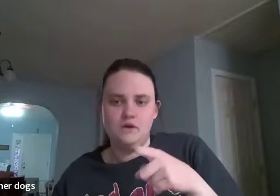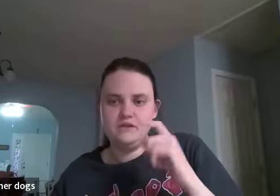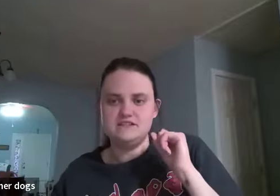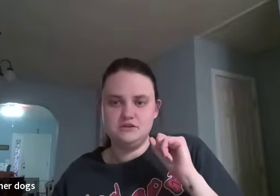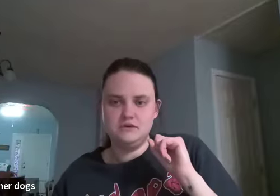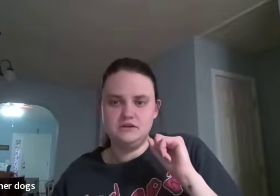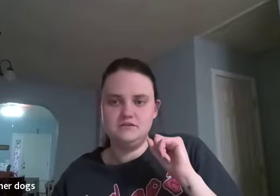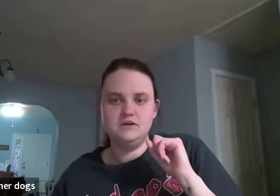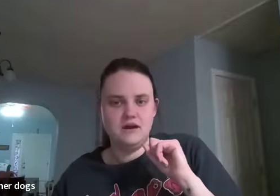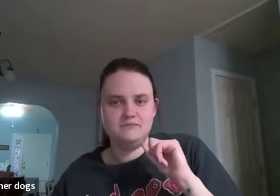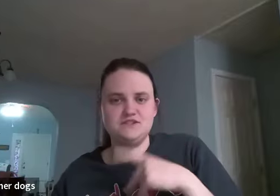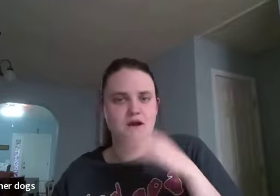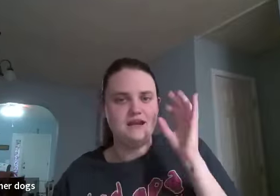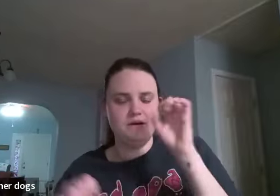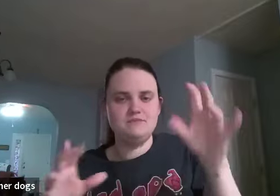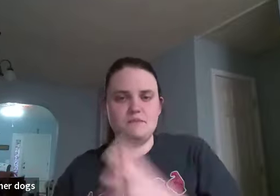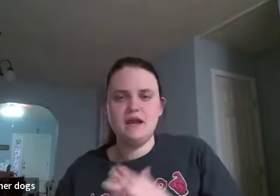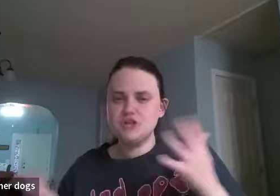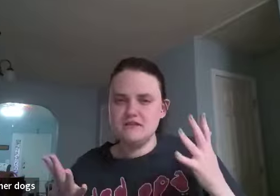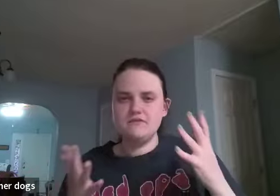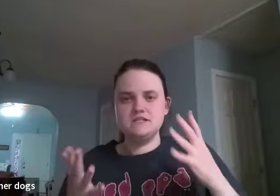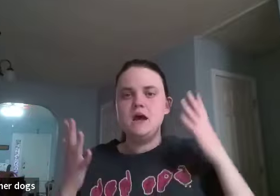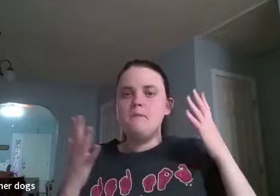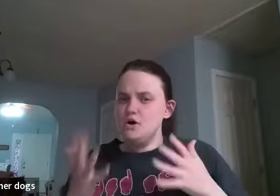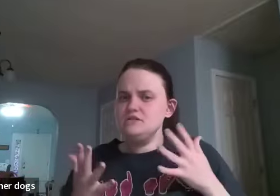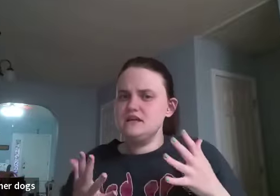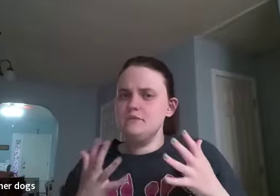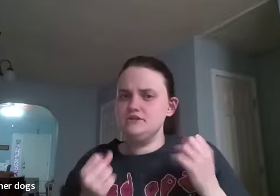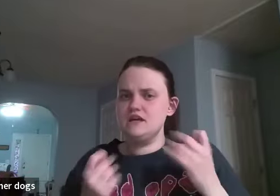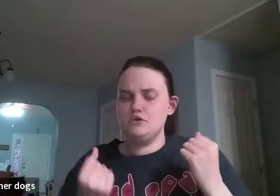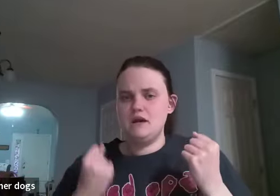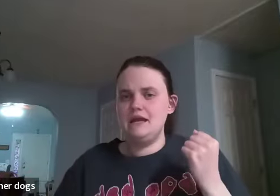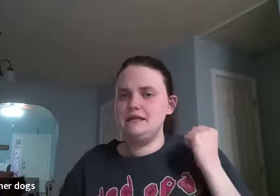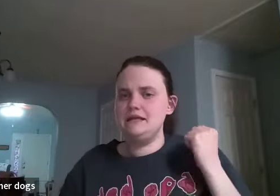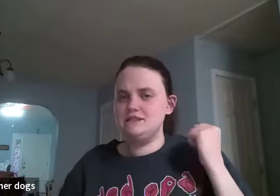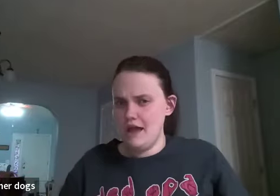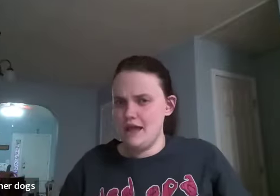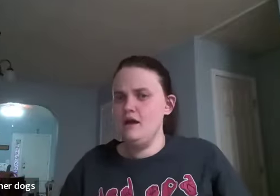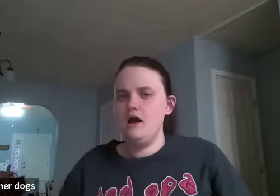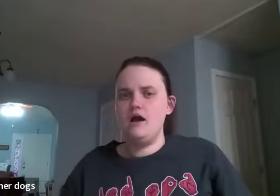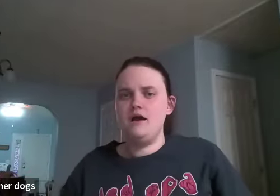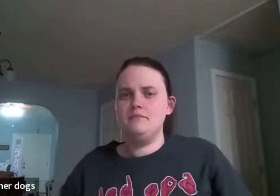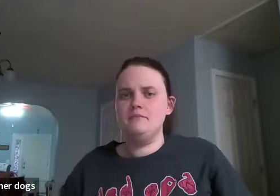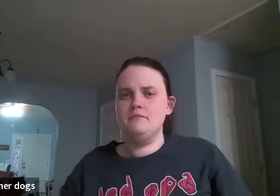Oh, that's a good one. Okay. So I know I keep dropping. I'm trying to think of first. Most of the time when you sign with one hand, it's okay.